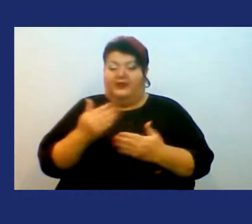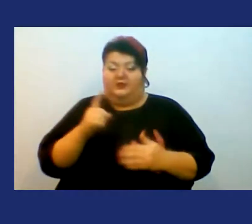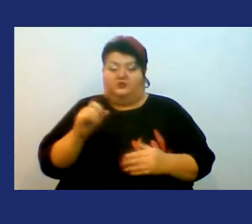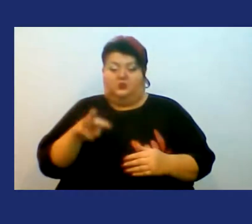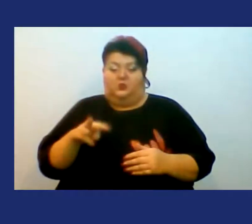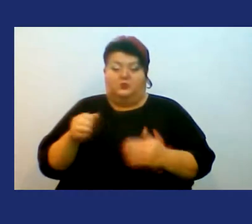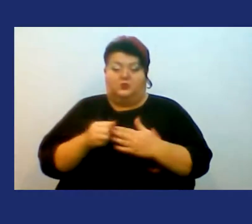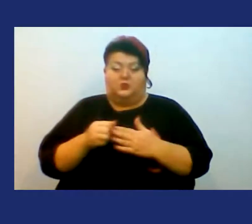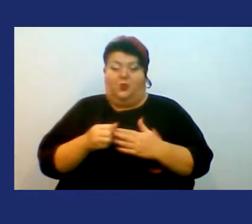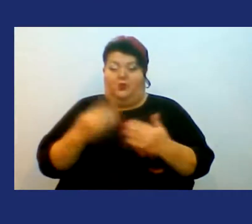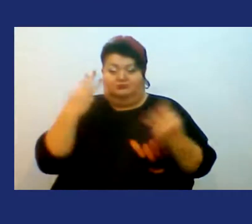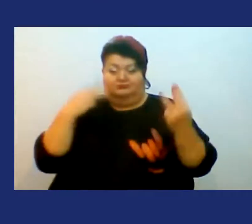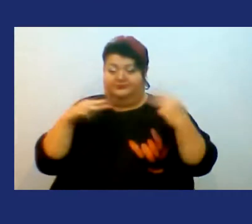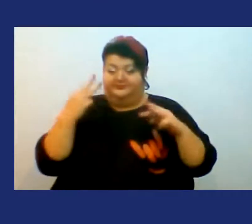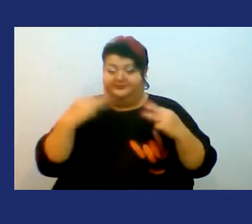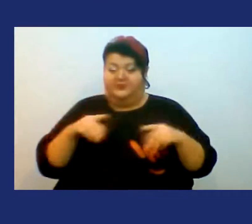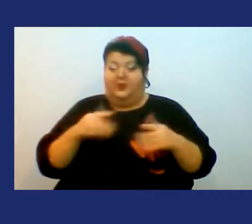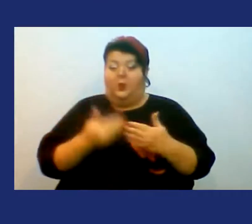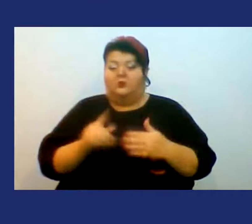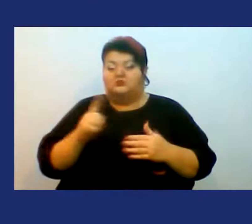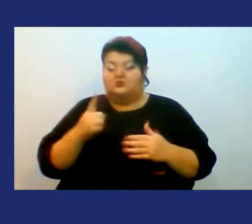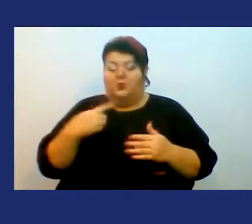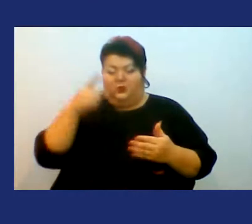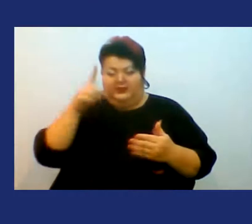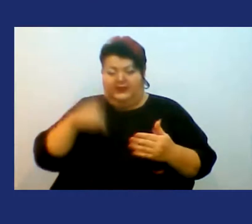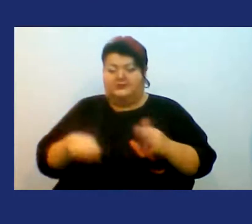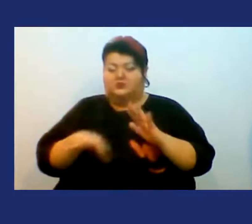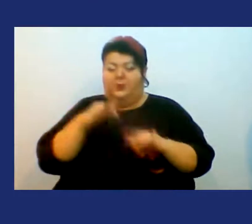your channel, please also click Mute Original Audio.